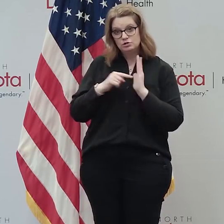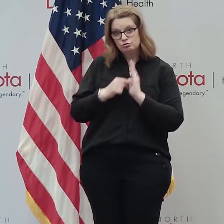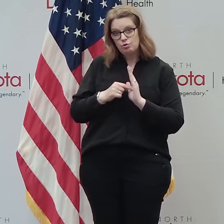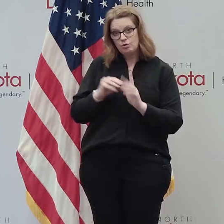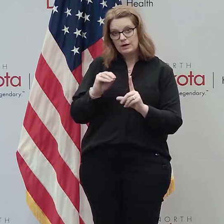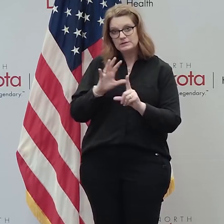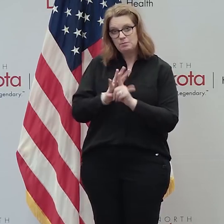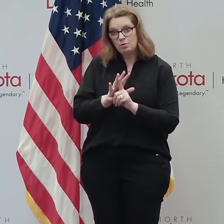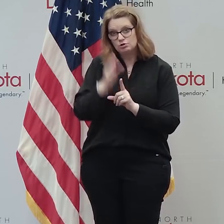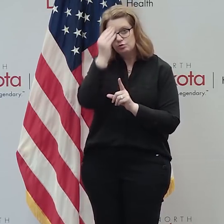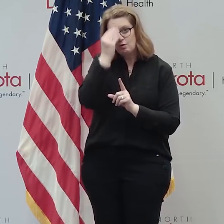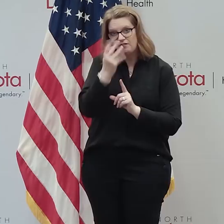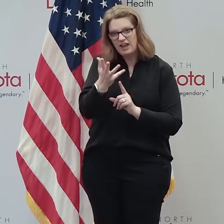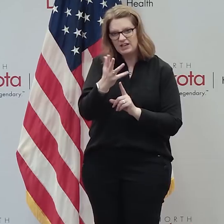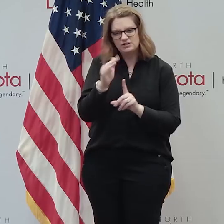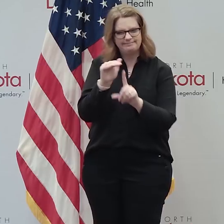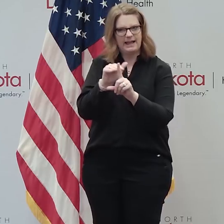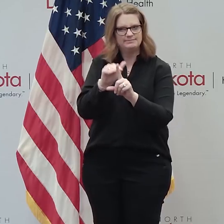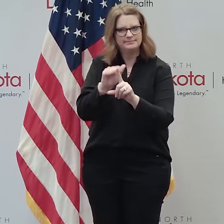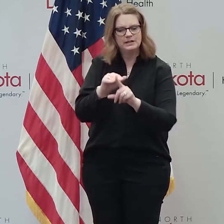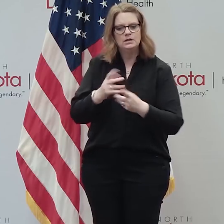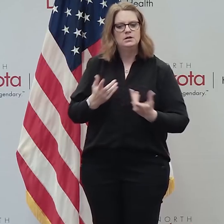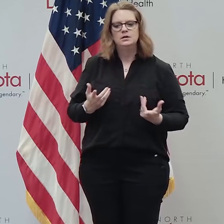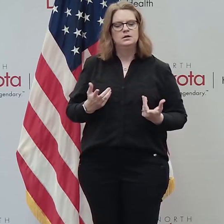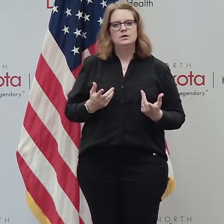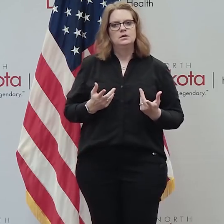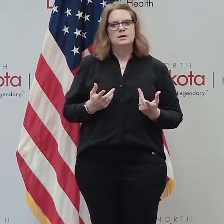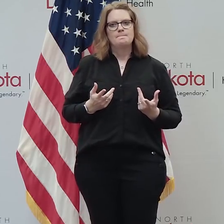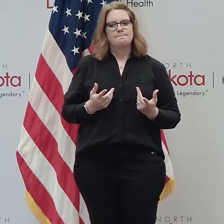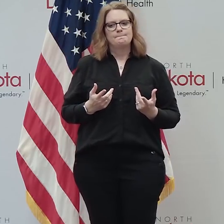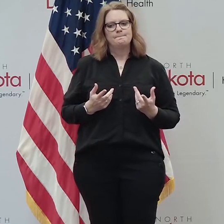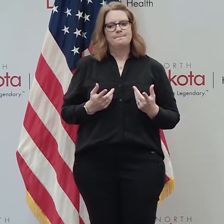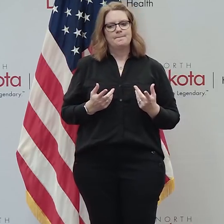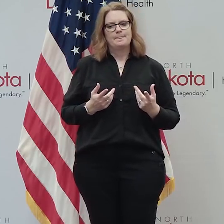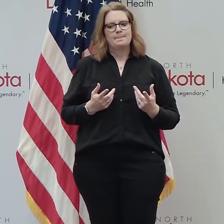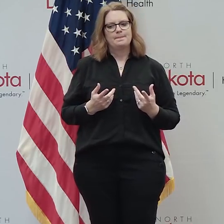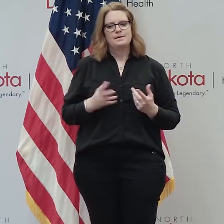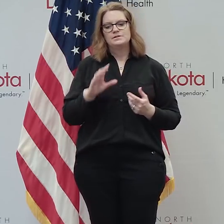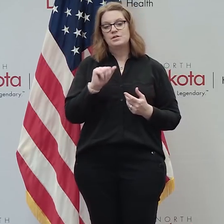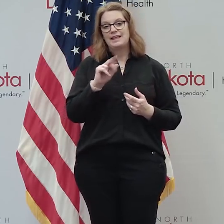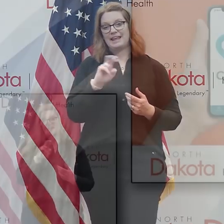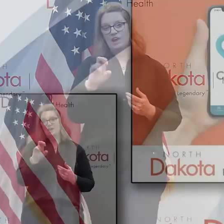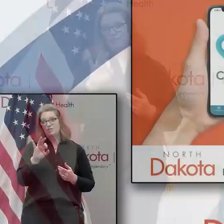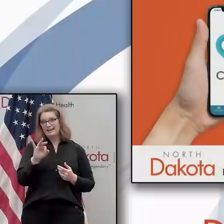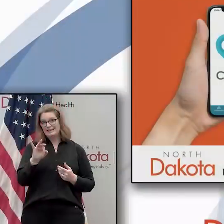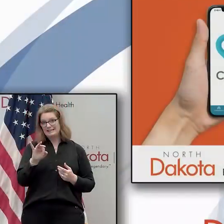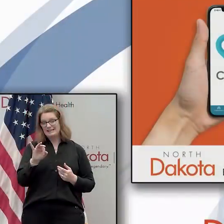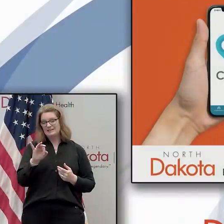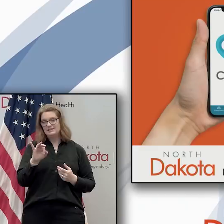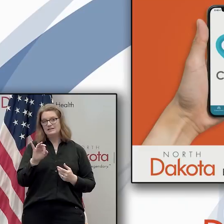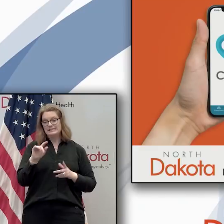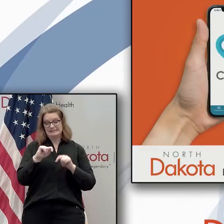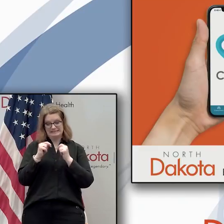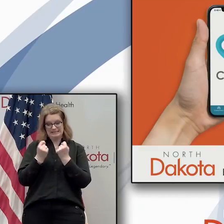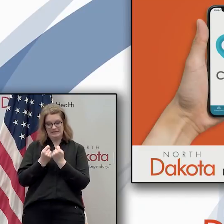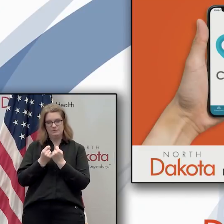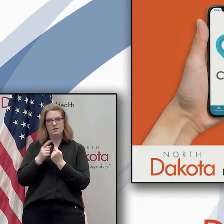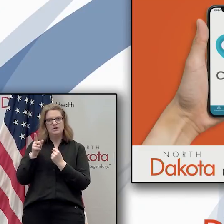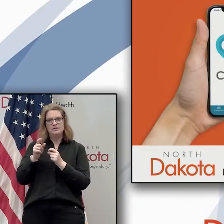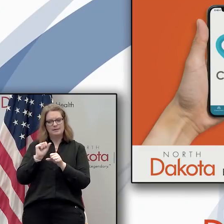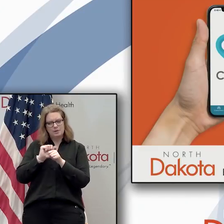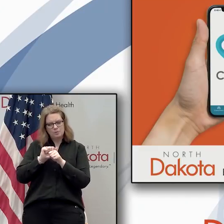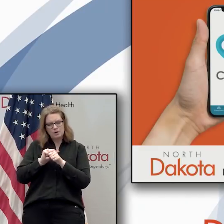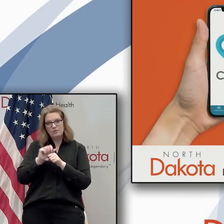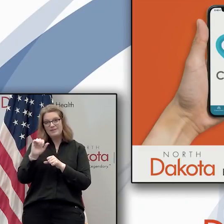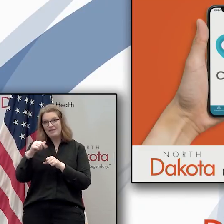notification? This in itself won't do anything unless there's an app to also work with it. So the CARE-19 team has been working really